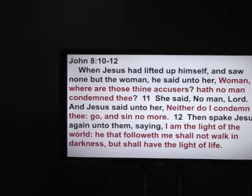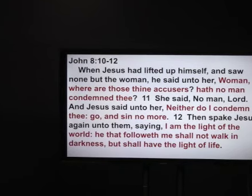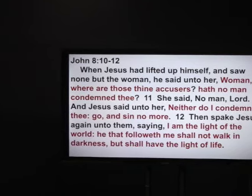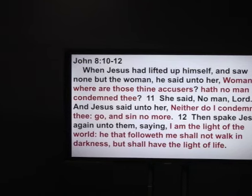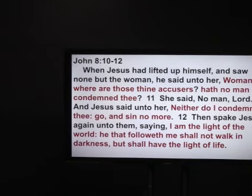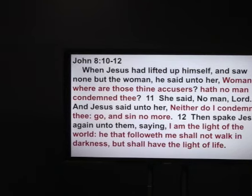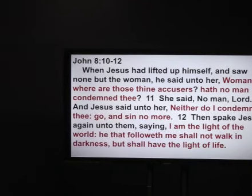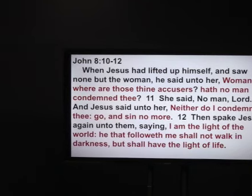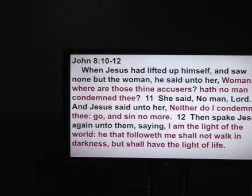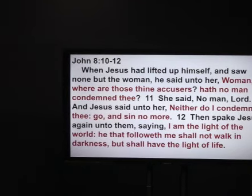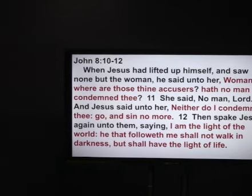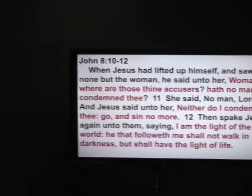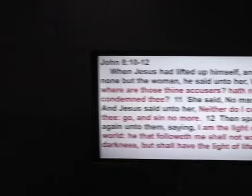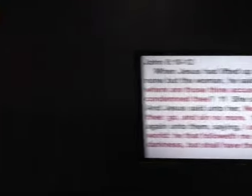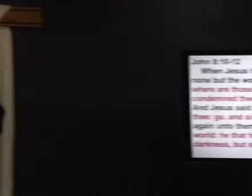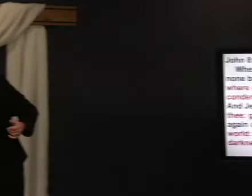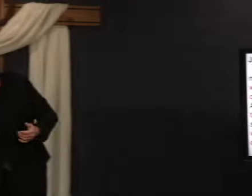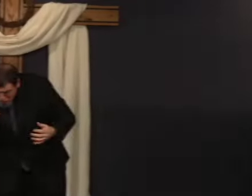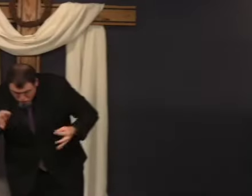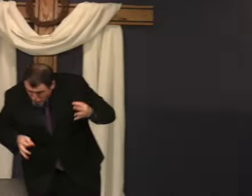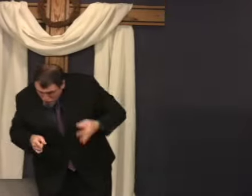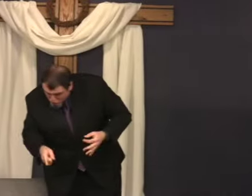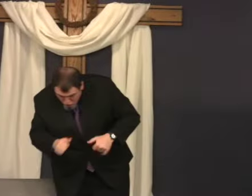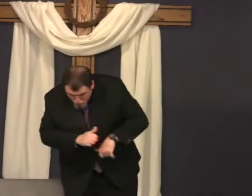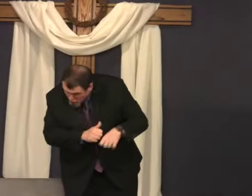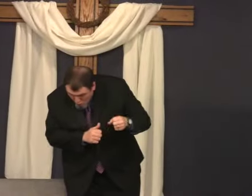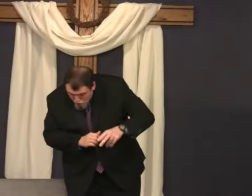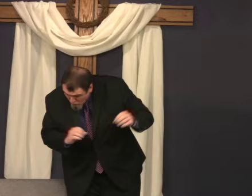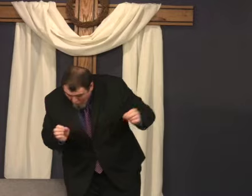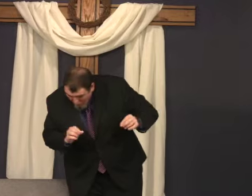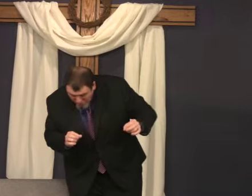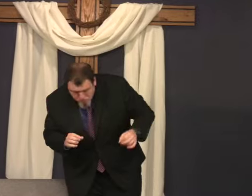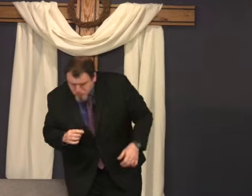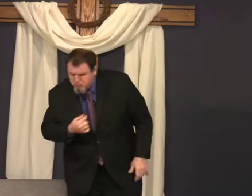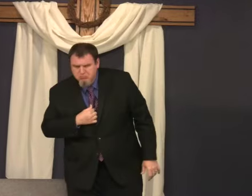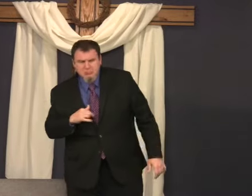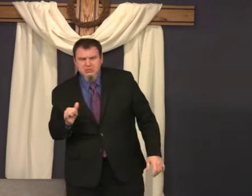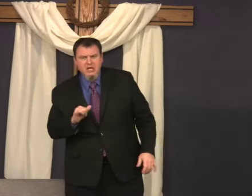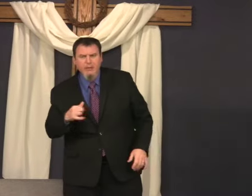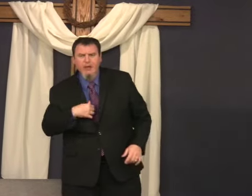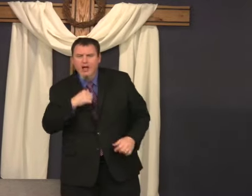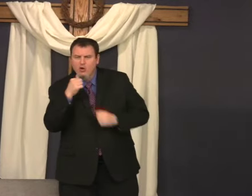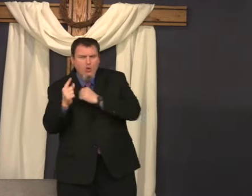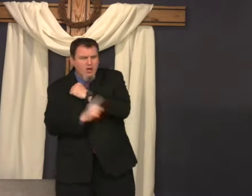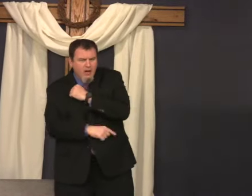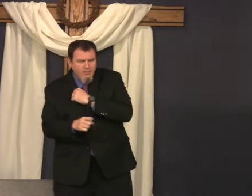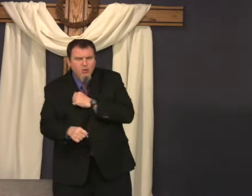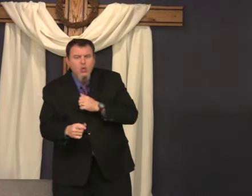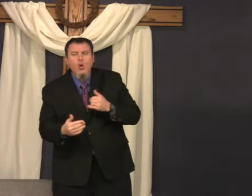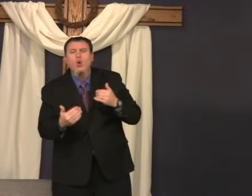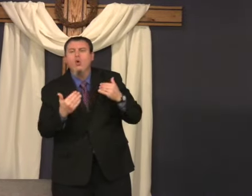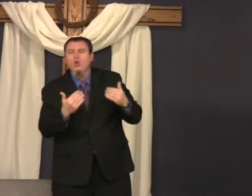he said, "Woman, where are those thine accusers? Hath no man condemned me?